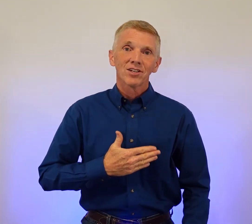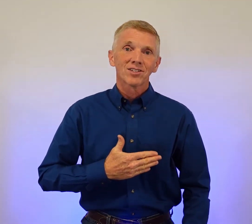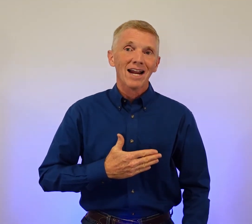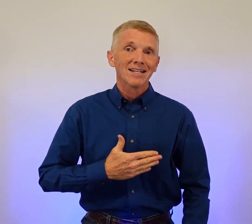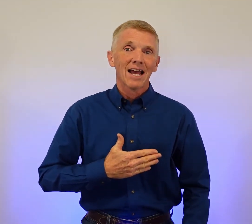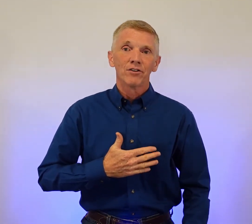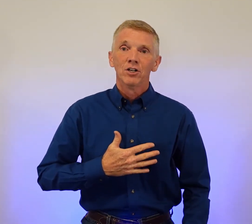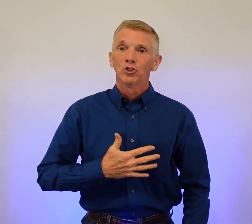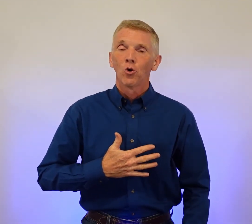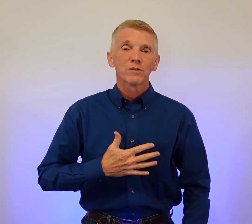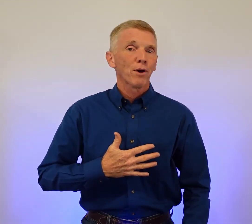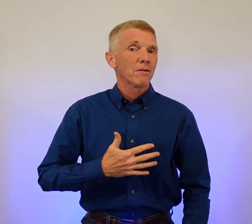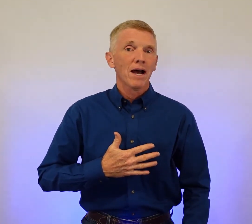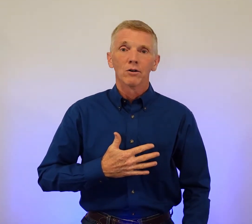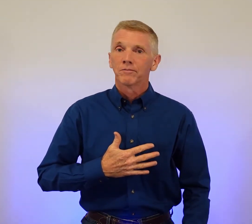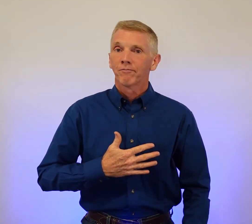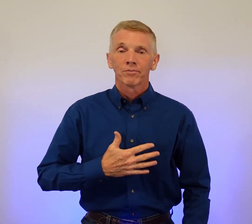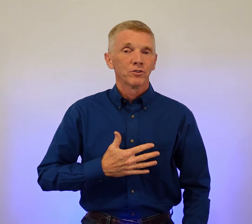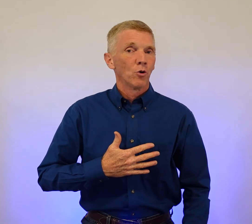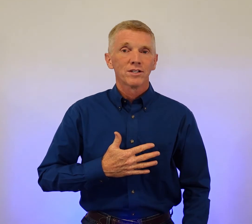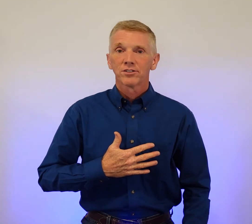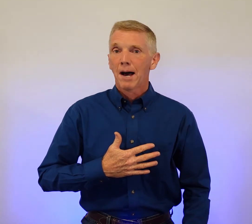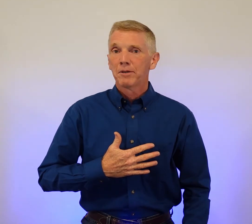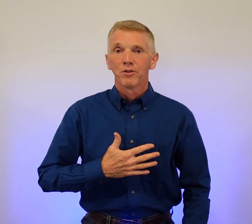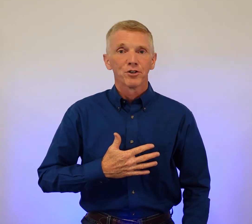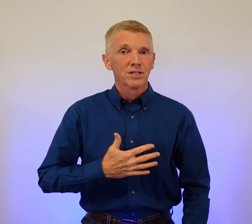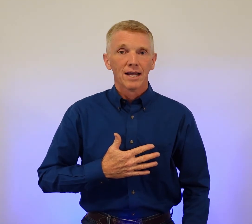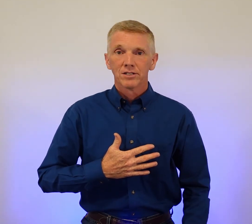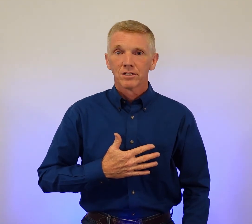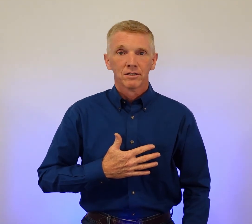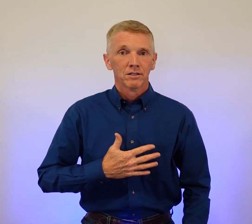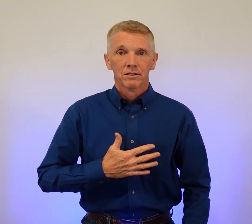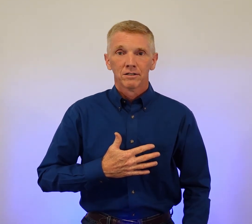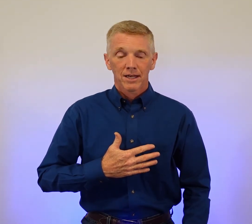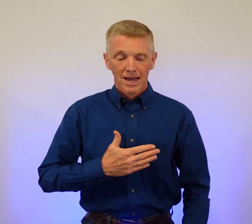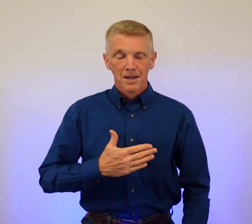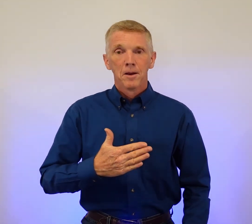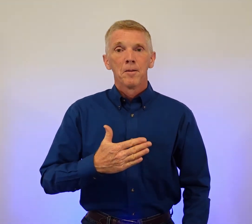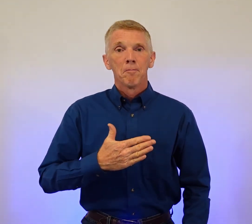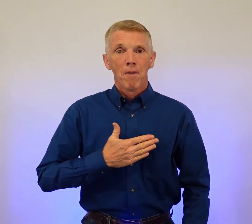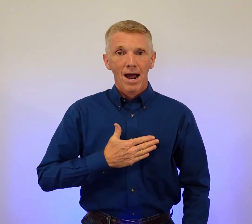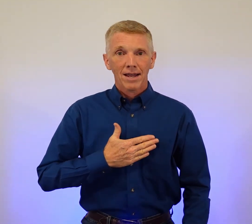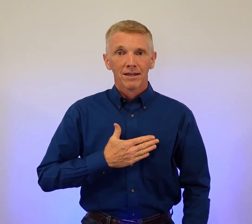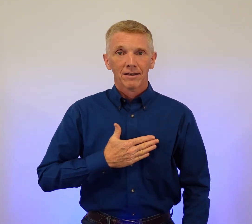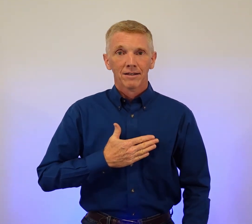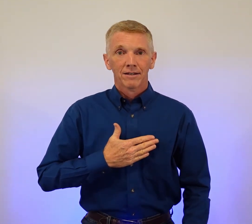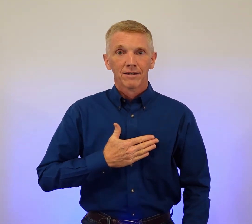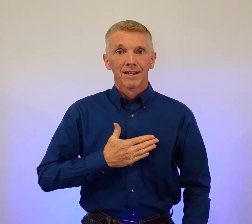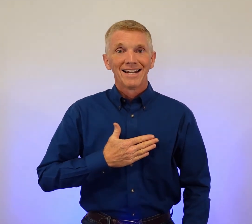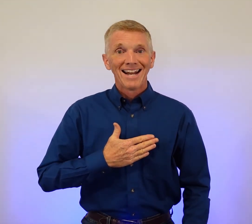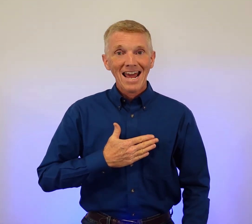tight together. Don't spread them out. Don't get sloppy with your signs. Okay, my.